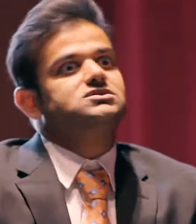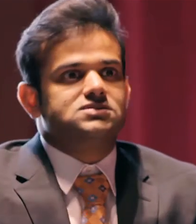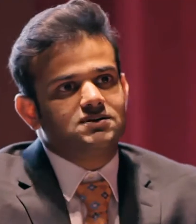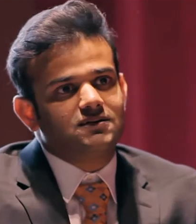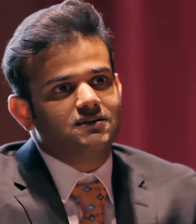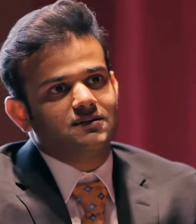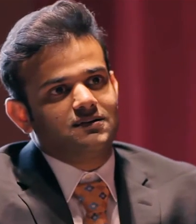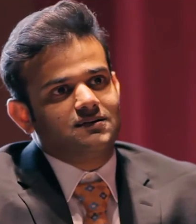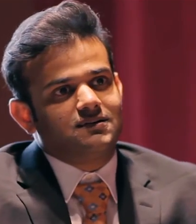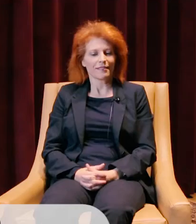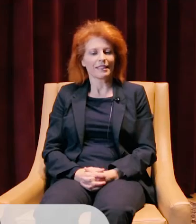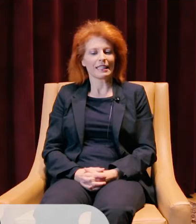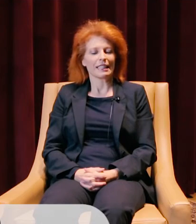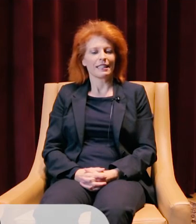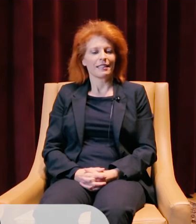an advisor.